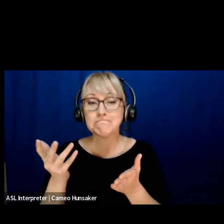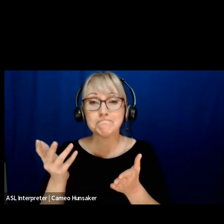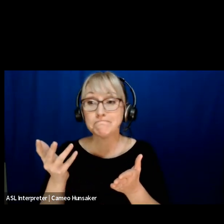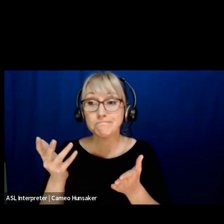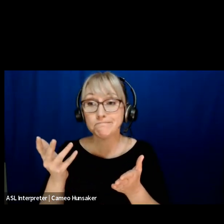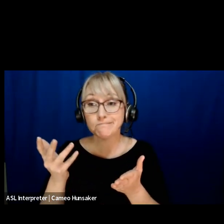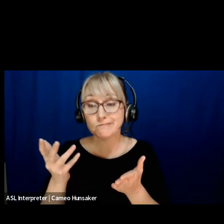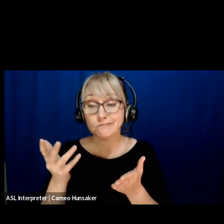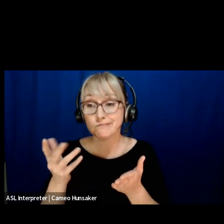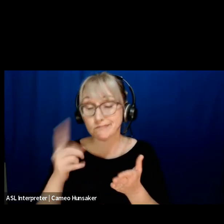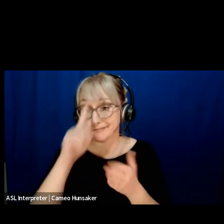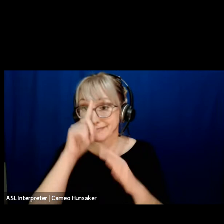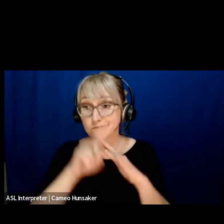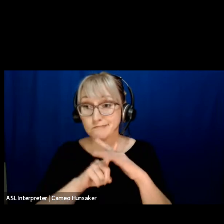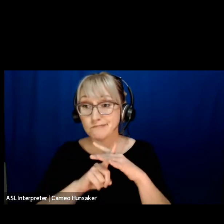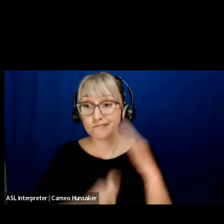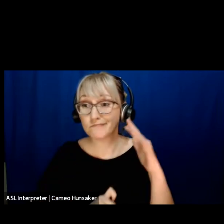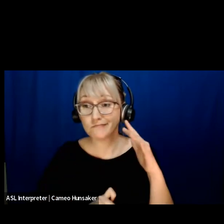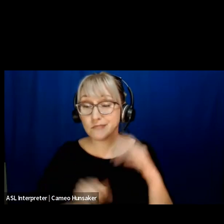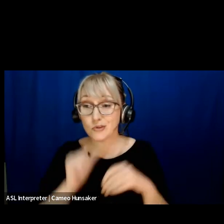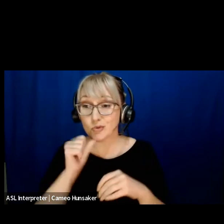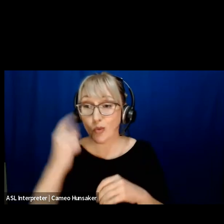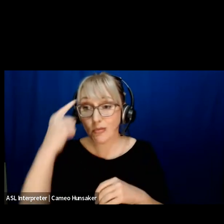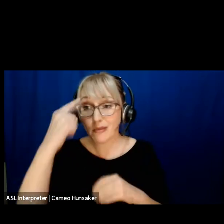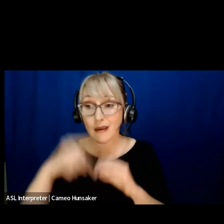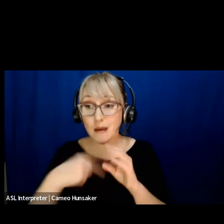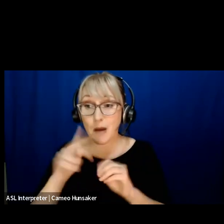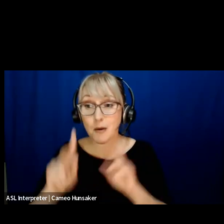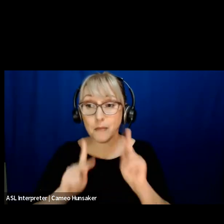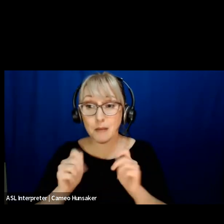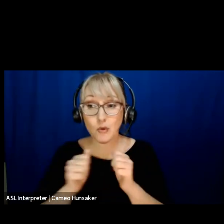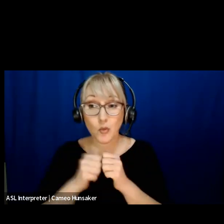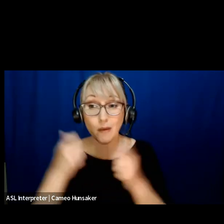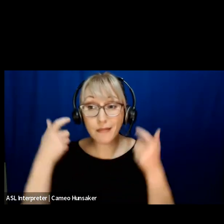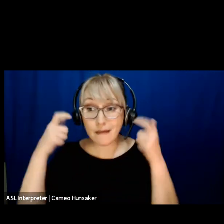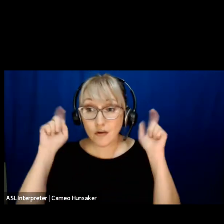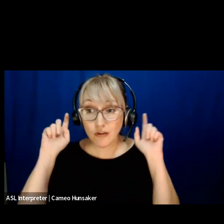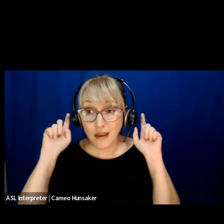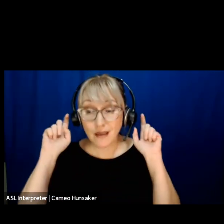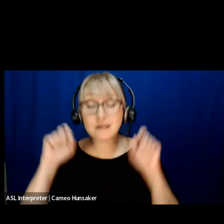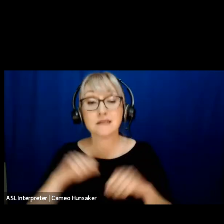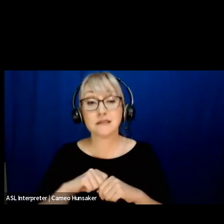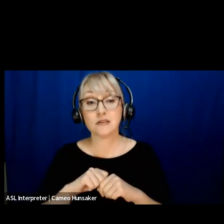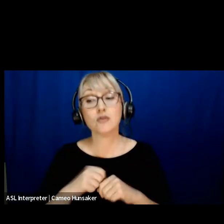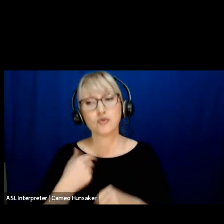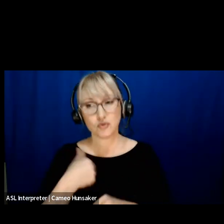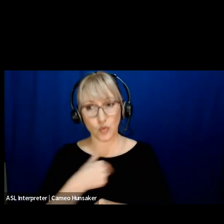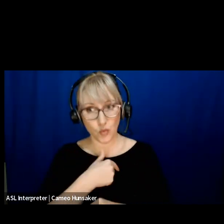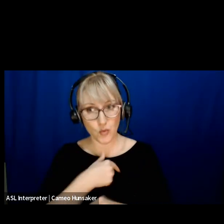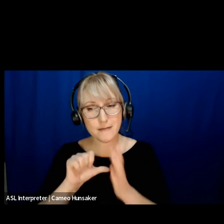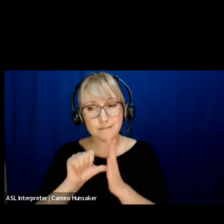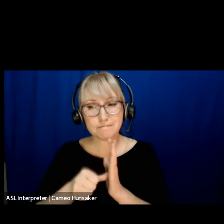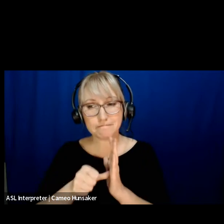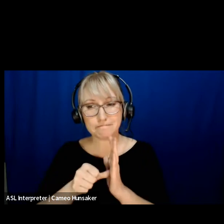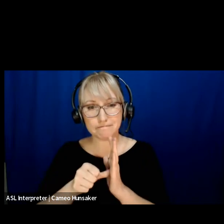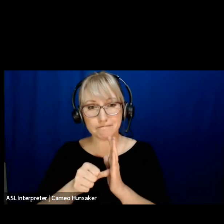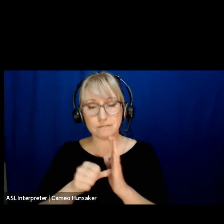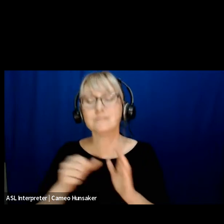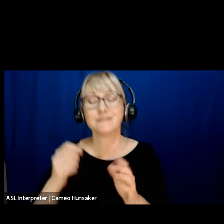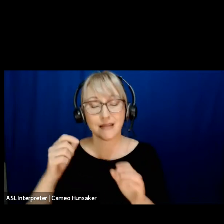forget about those with hearing needs. And so we made sure to put that information, hearing